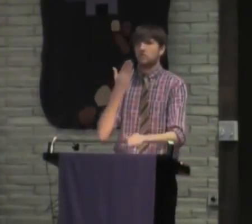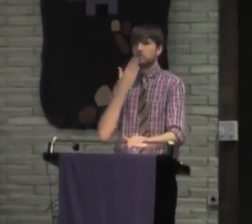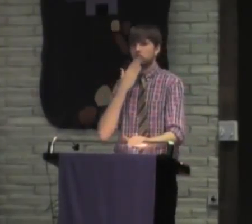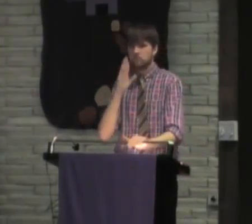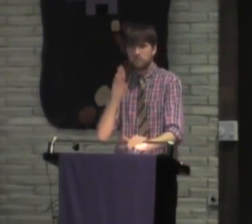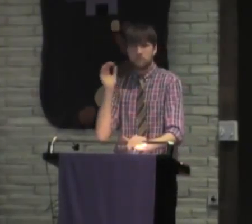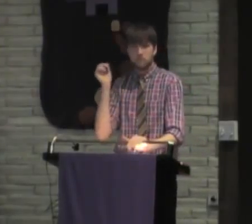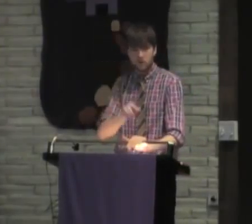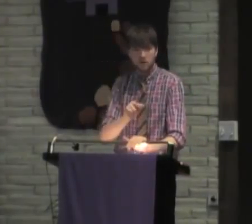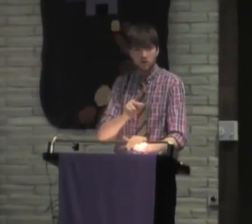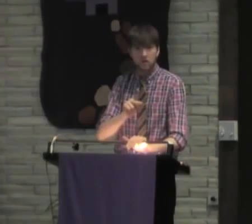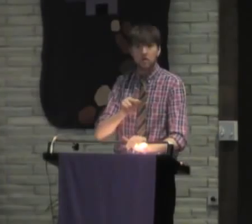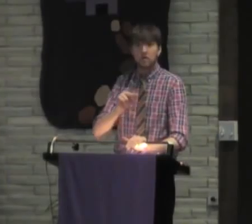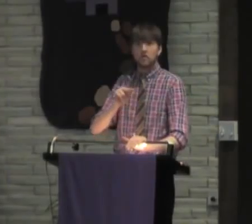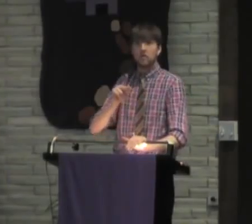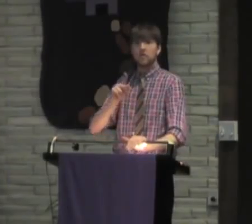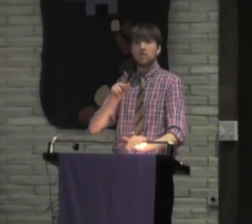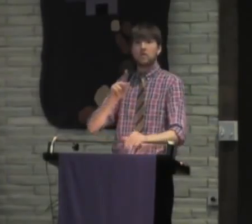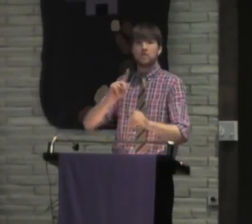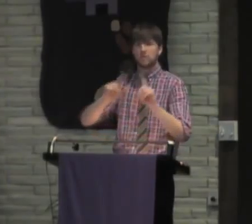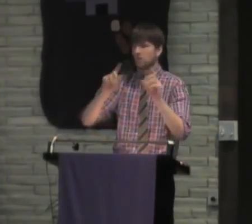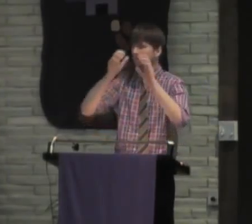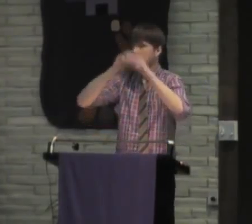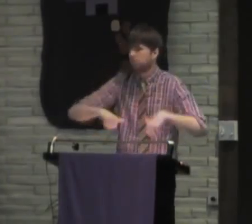to give them back Jerusalem.